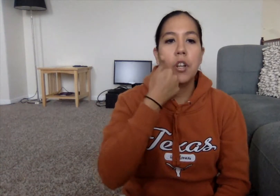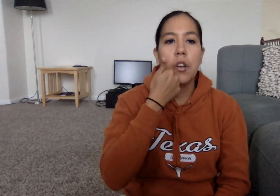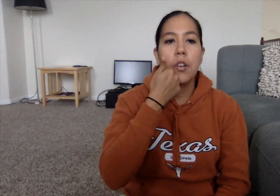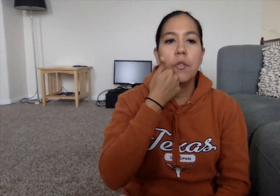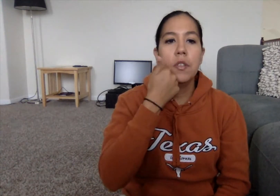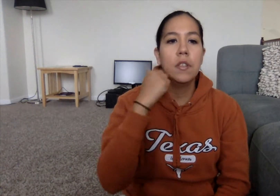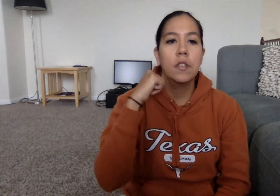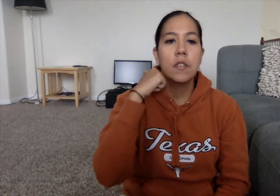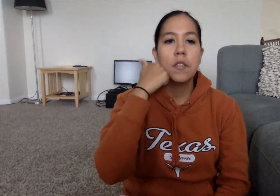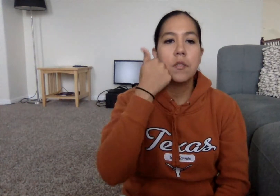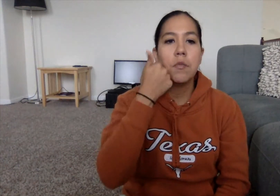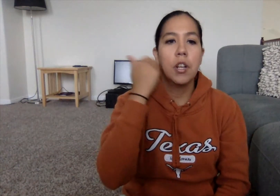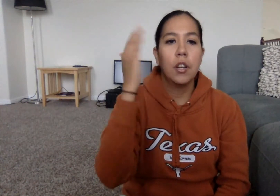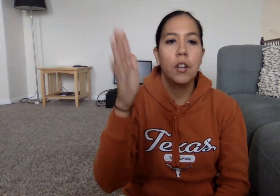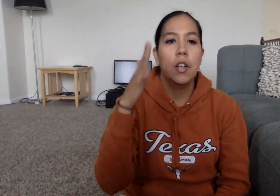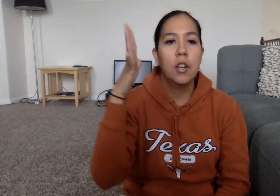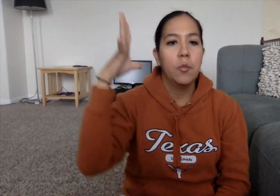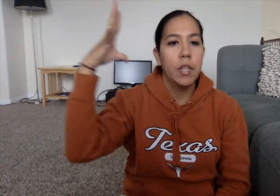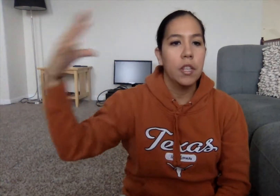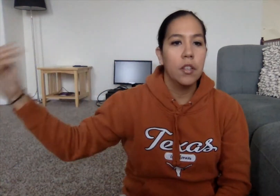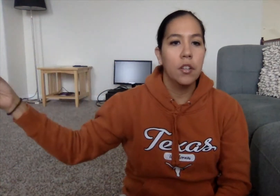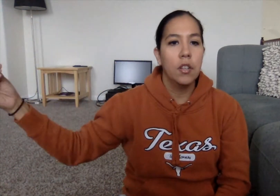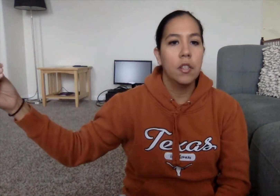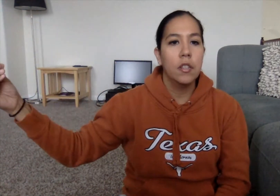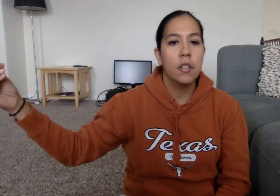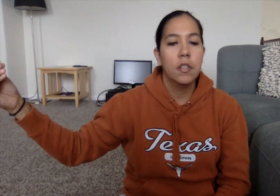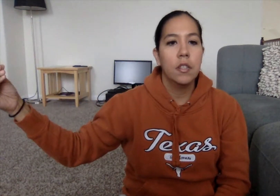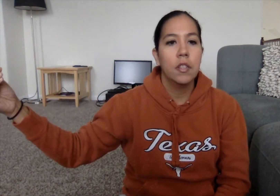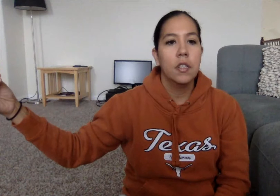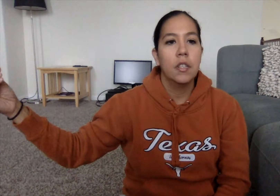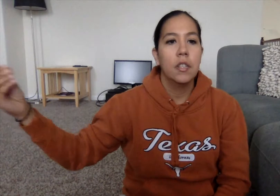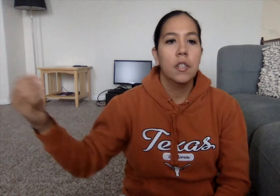tomorrow, tomorrow I'll be gone.